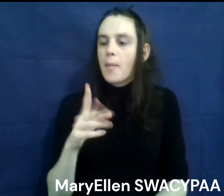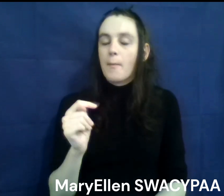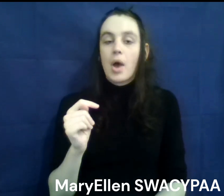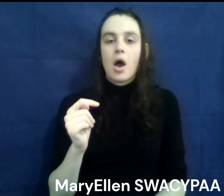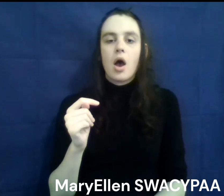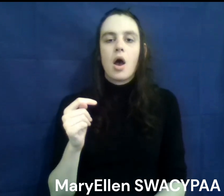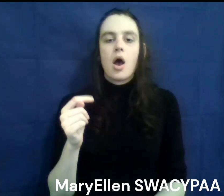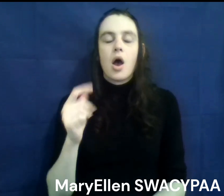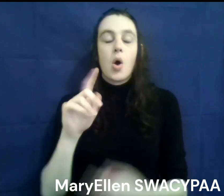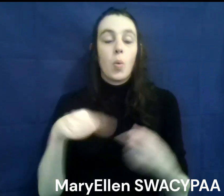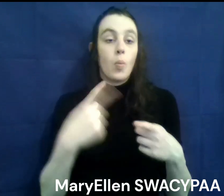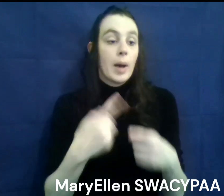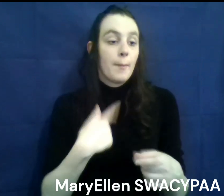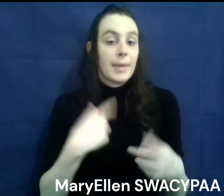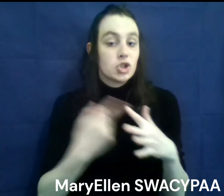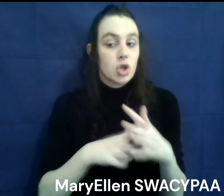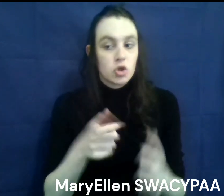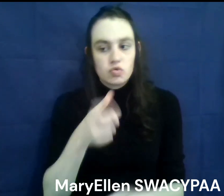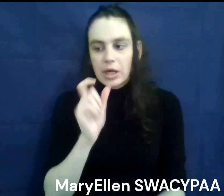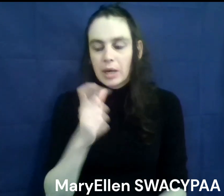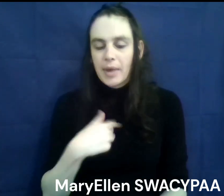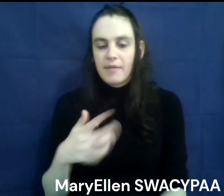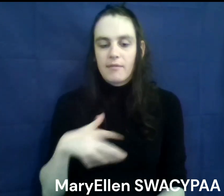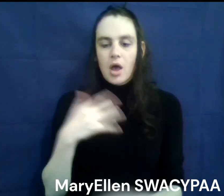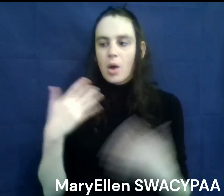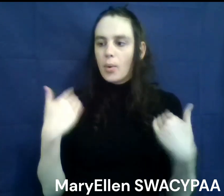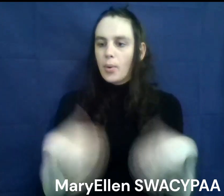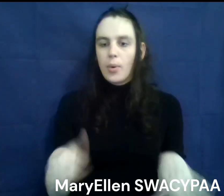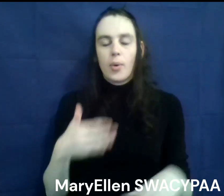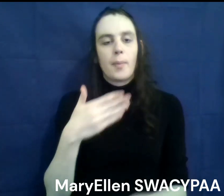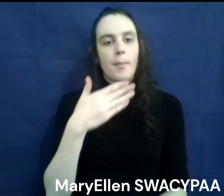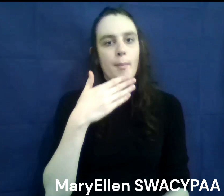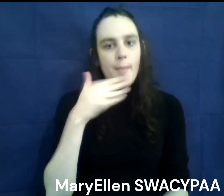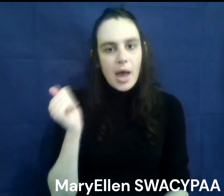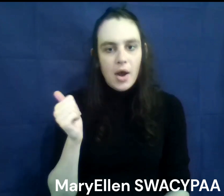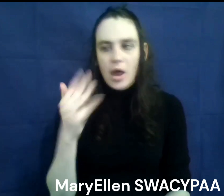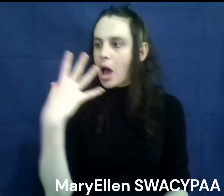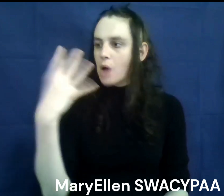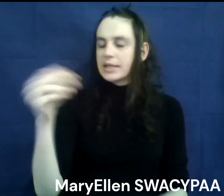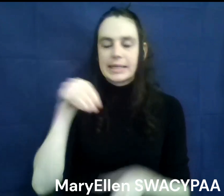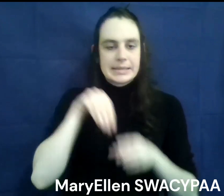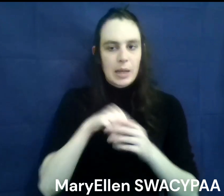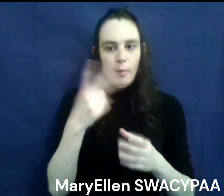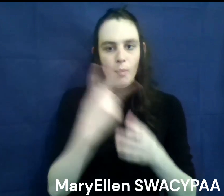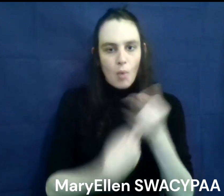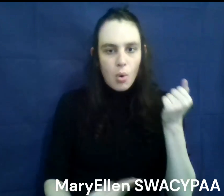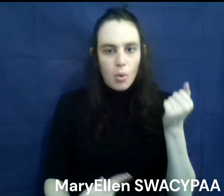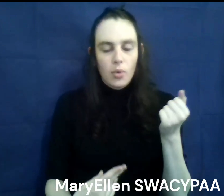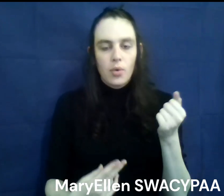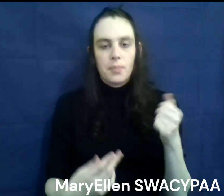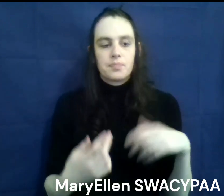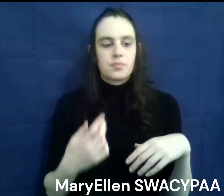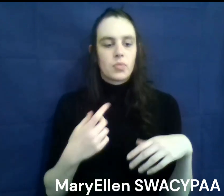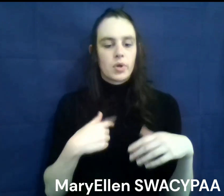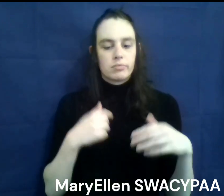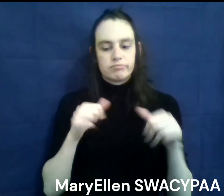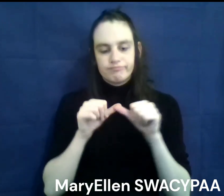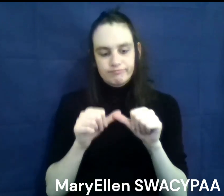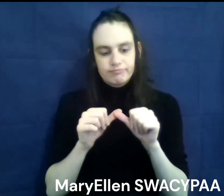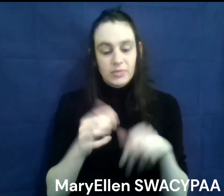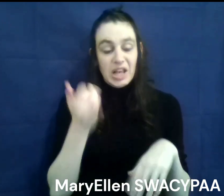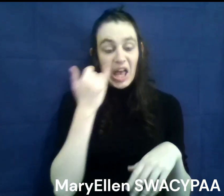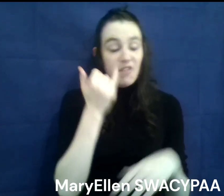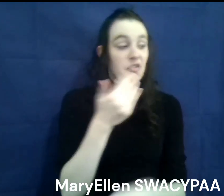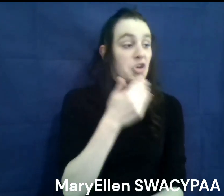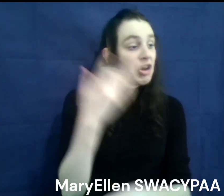at least I felt it did, right? Made my insides feel better too. So I just kind of led my whole life that way. Whether it was a good day I would drink, it